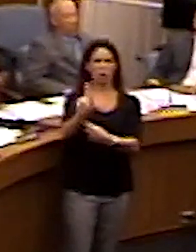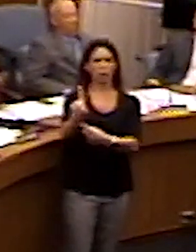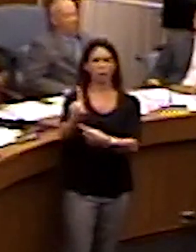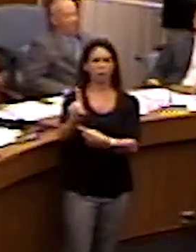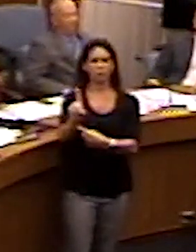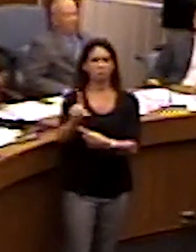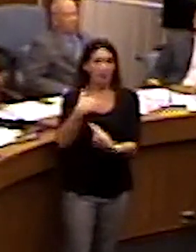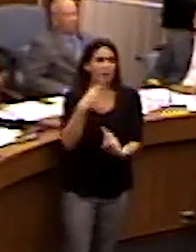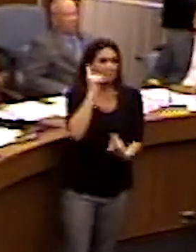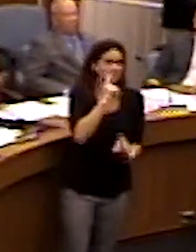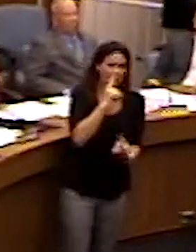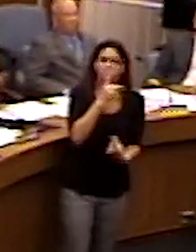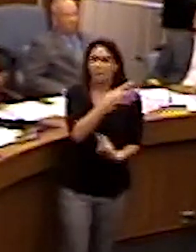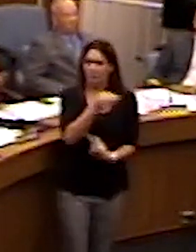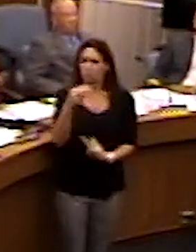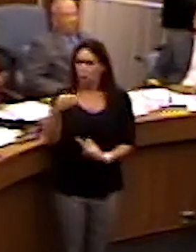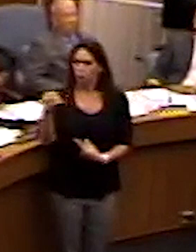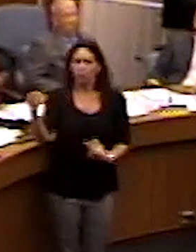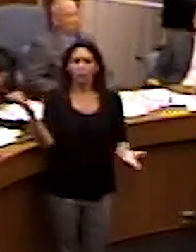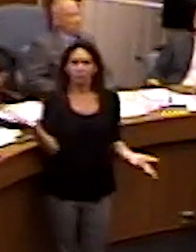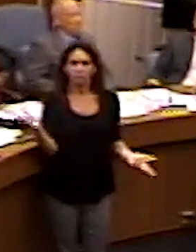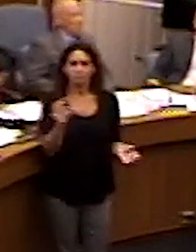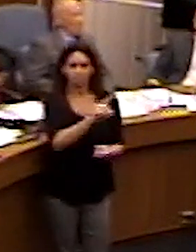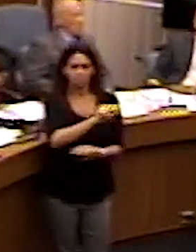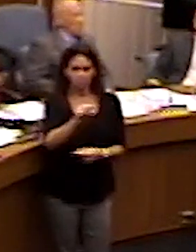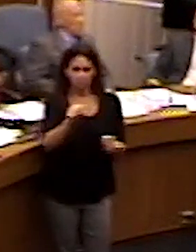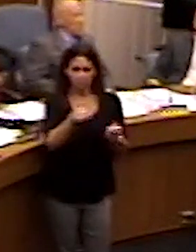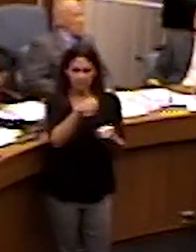hearing. So,